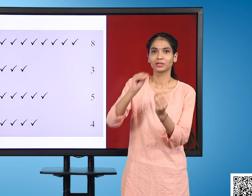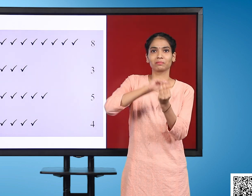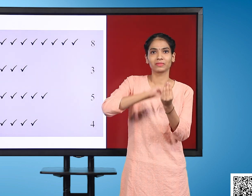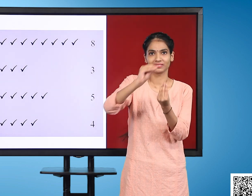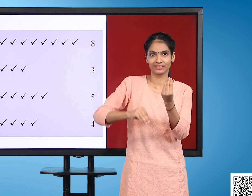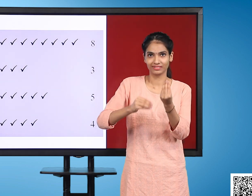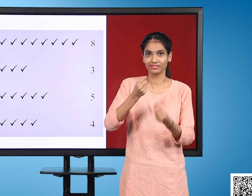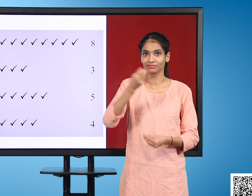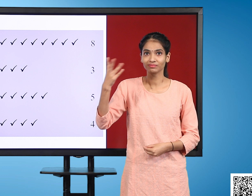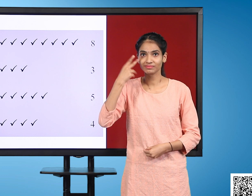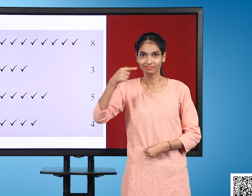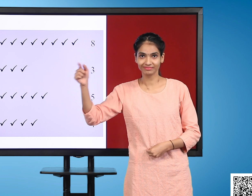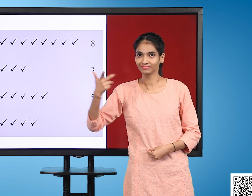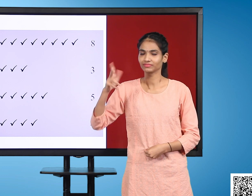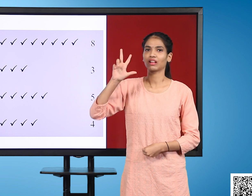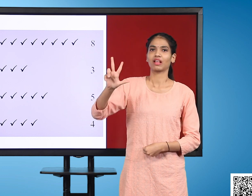Banana takes 8.